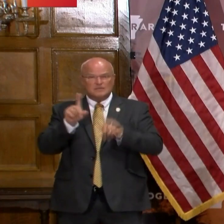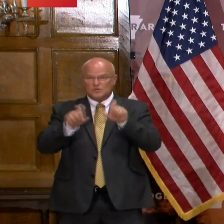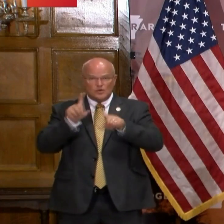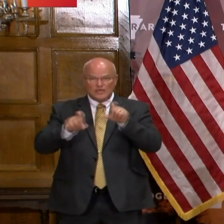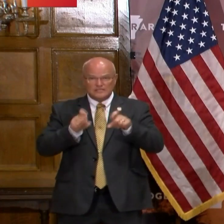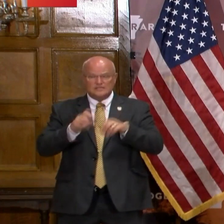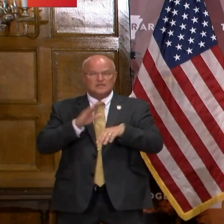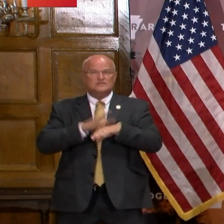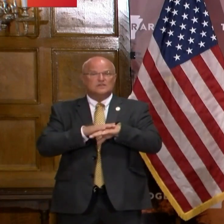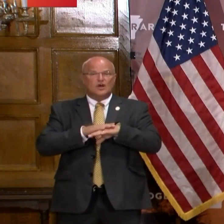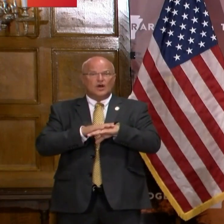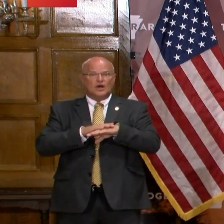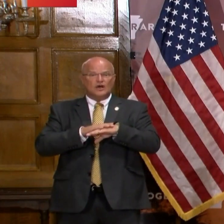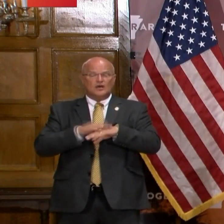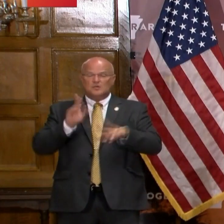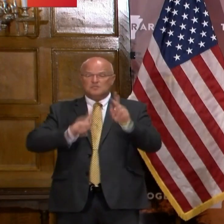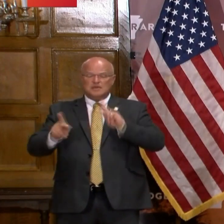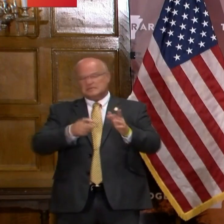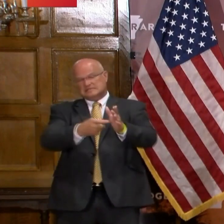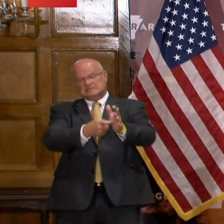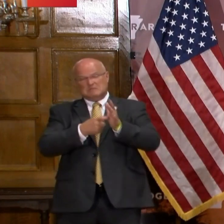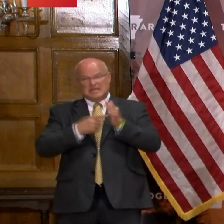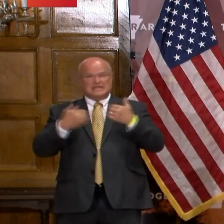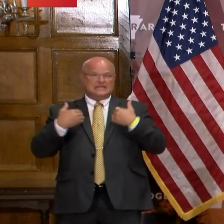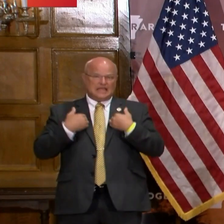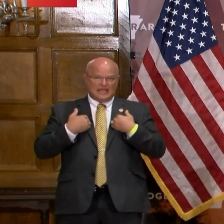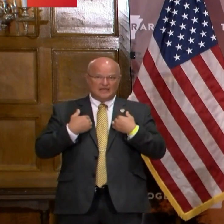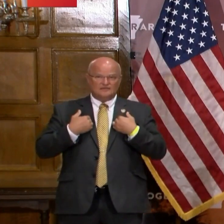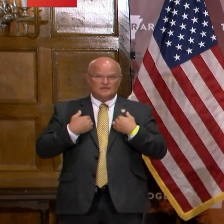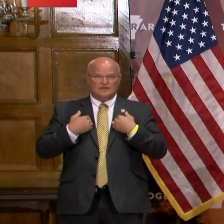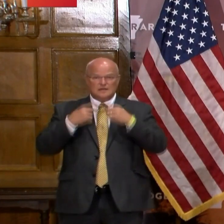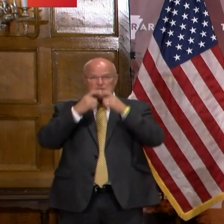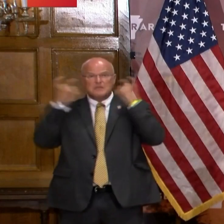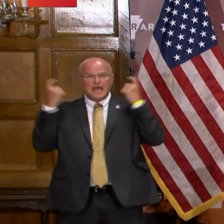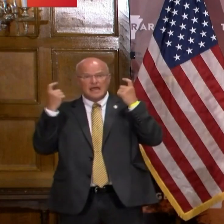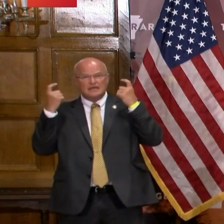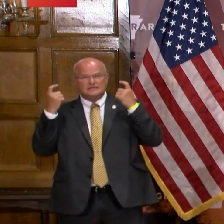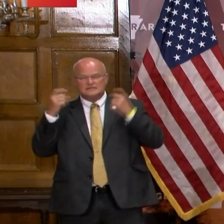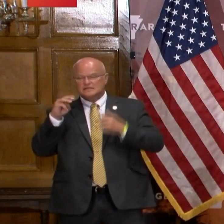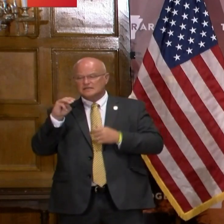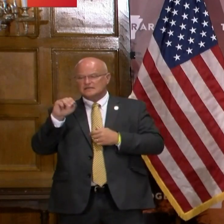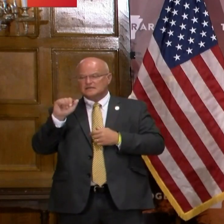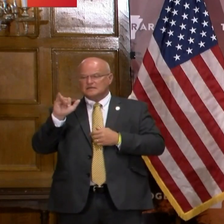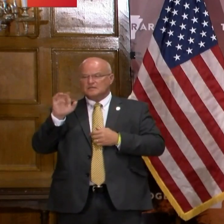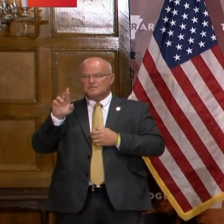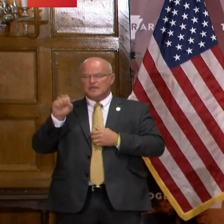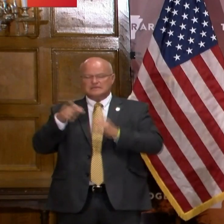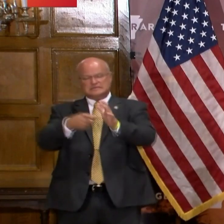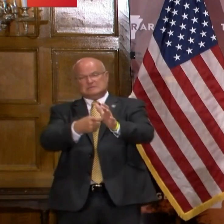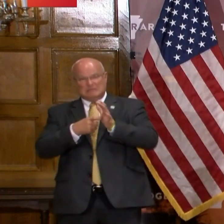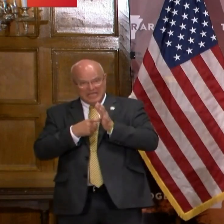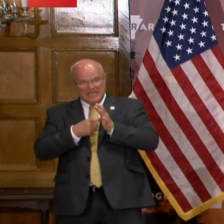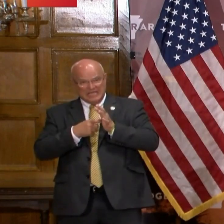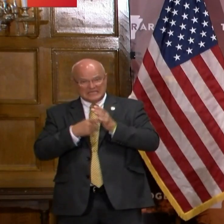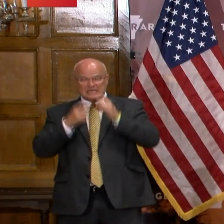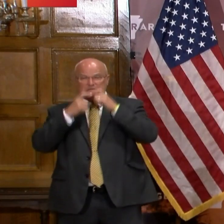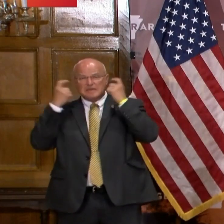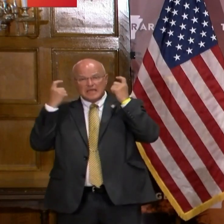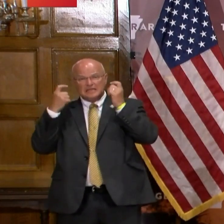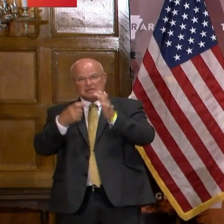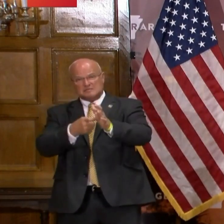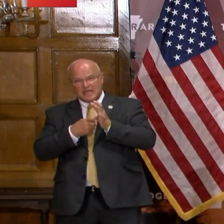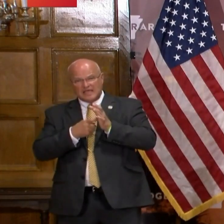questions on the public is demanding to have masks. The mayors are demanding a